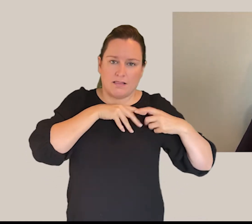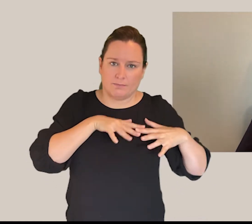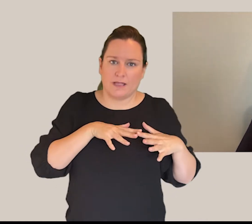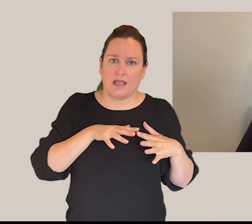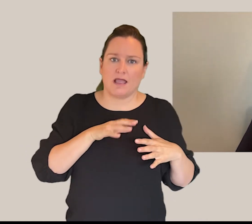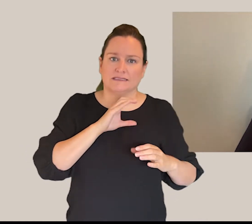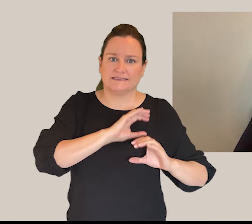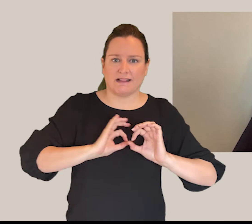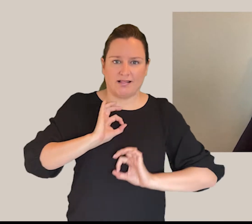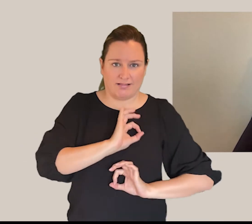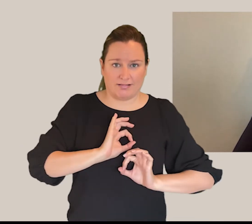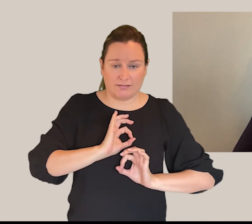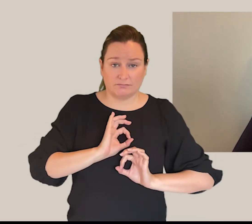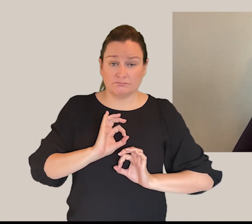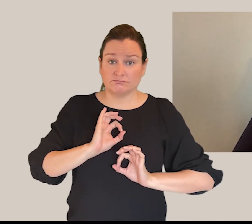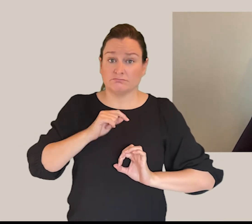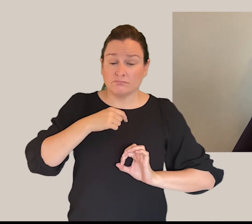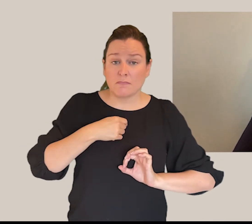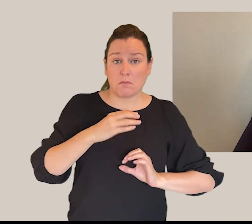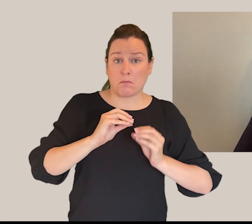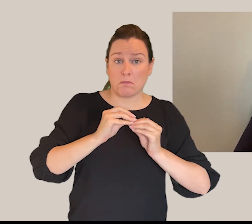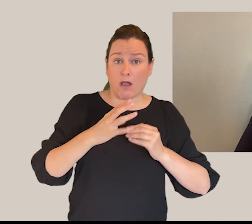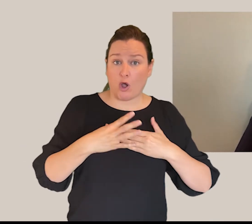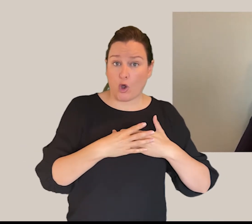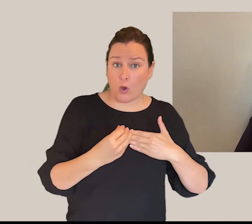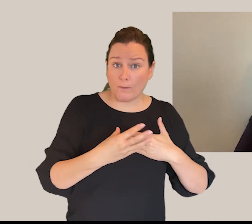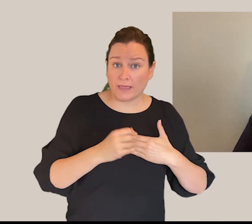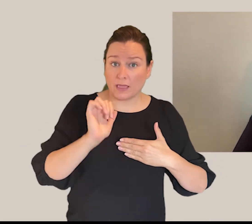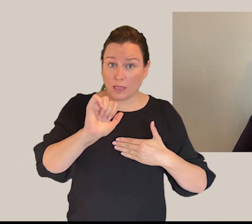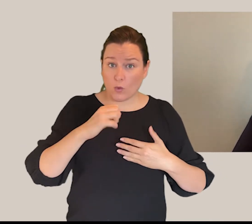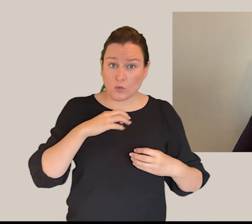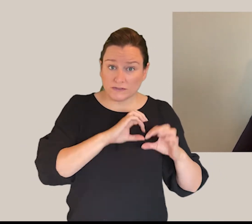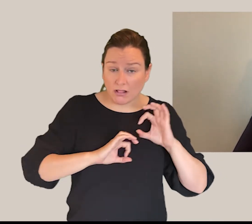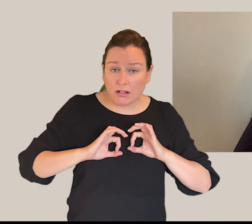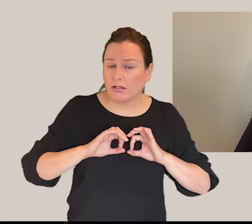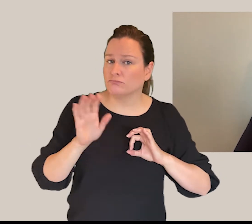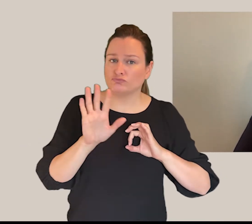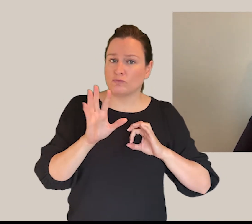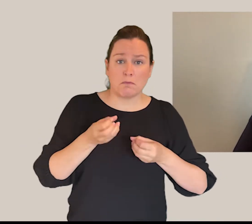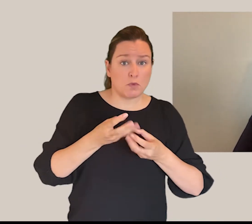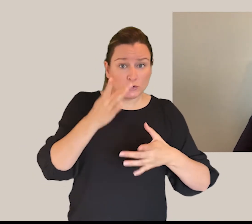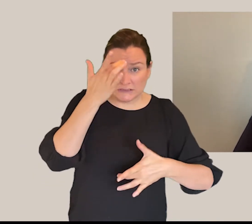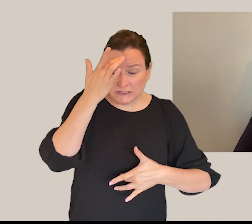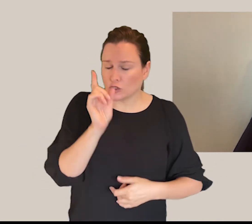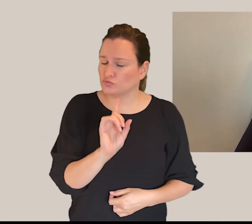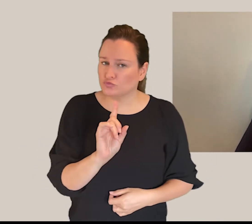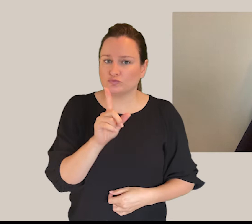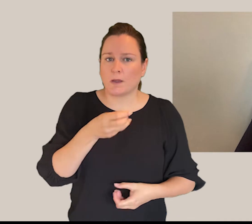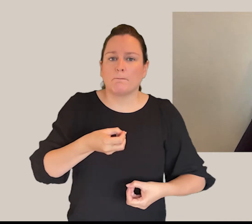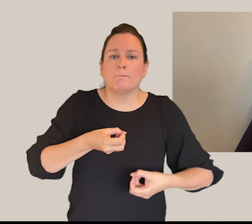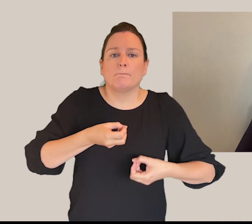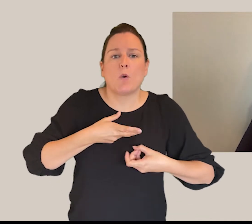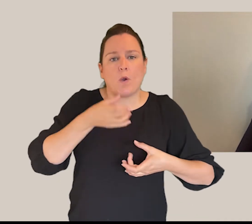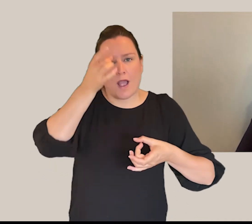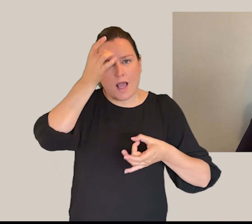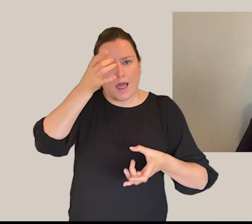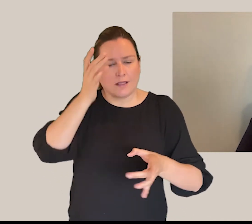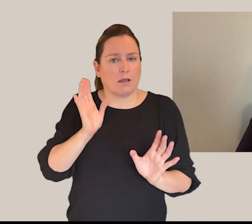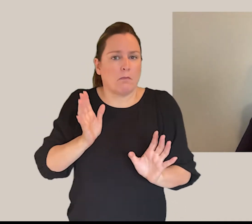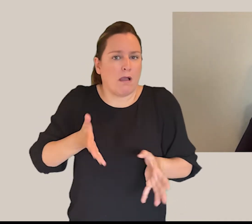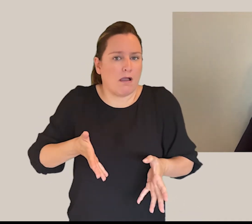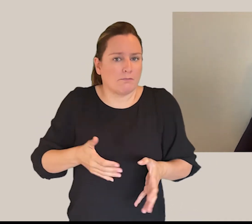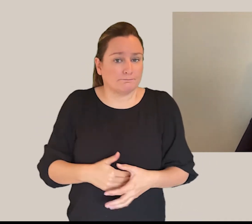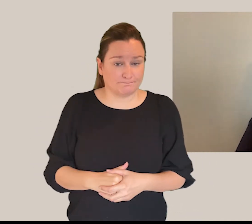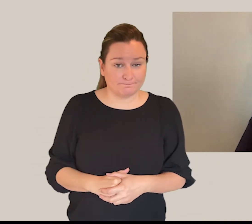in your body. The viral vector is engineered not to replicate or to make you sick, but simply to deliver